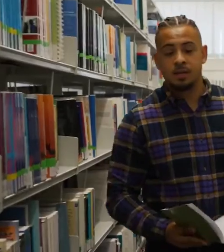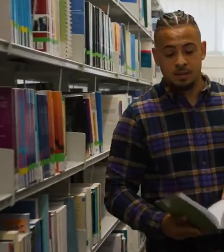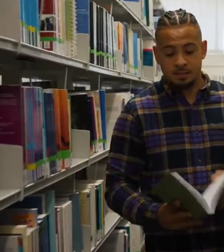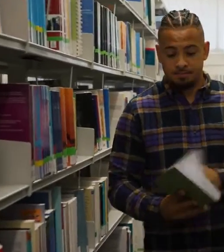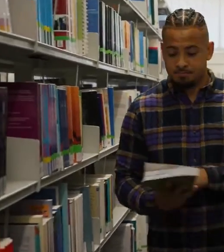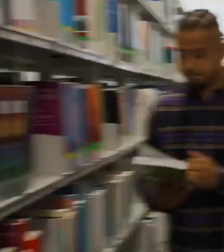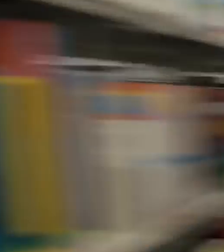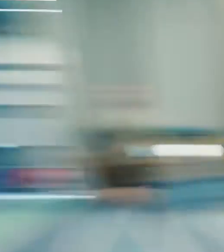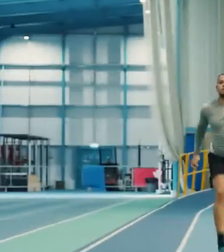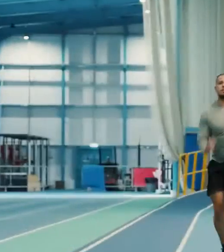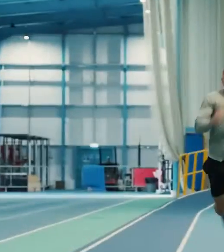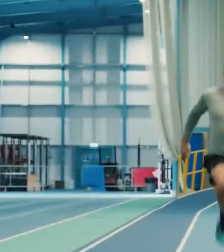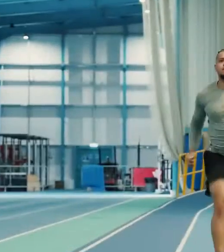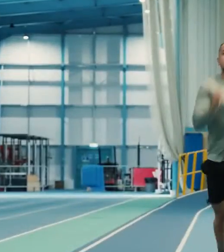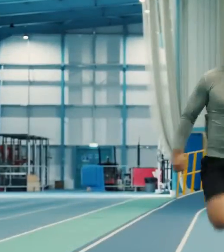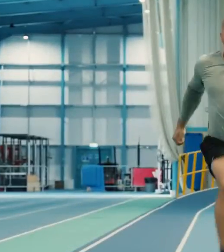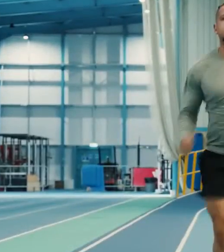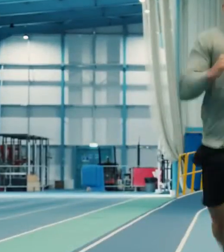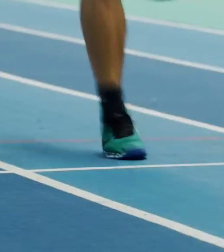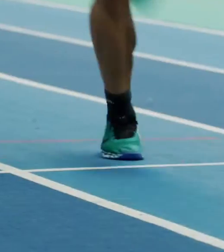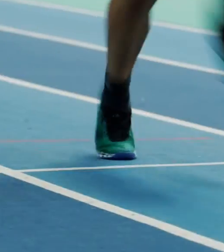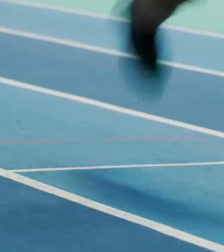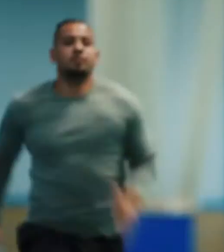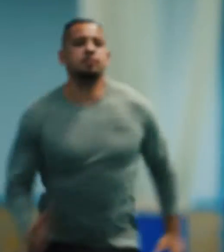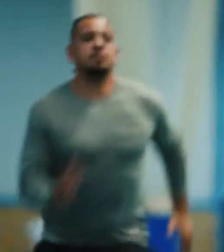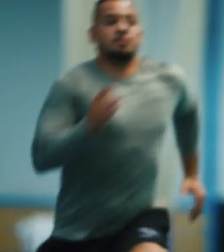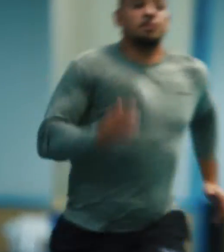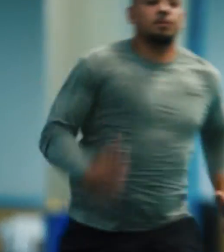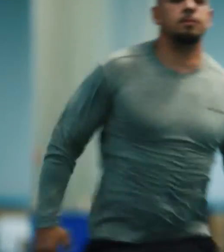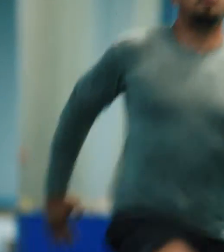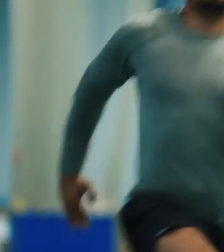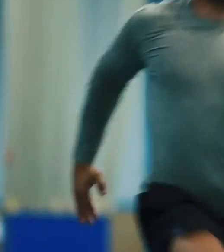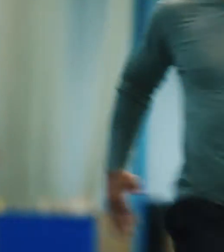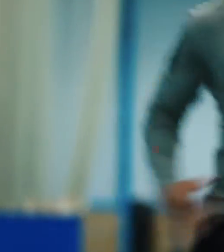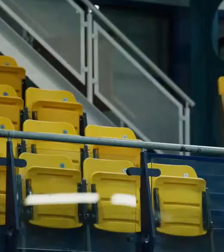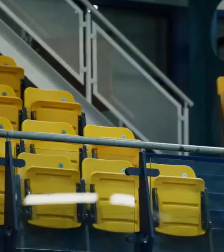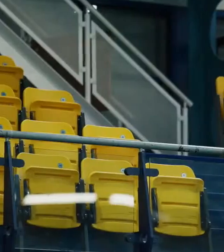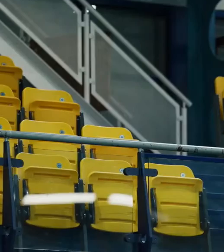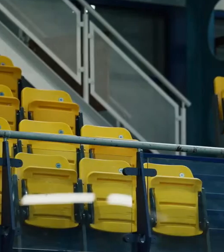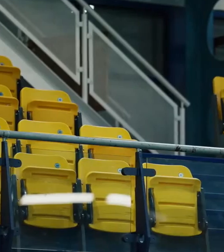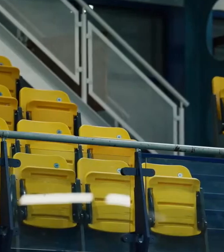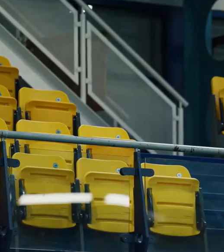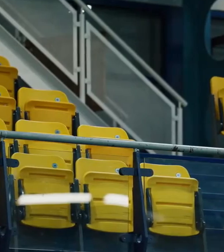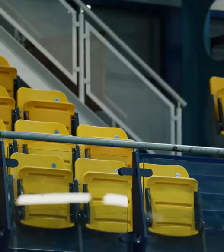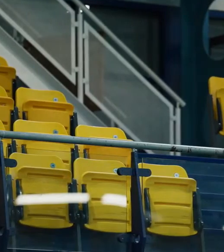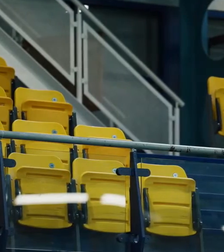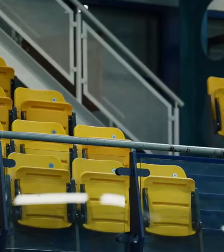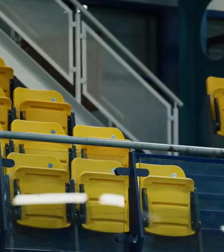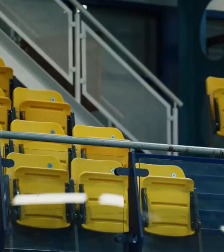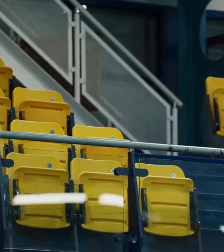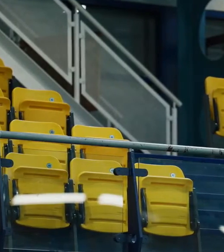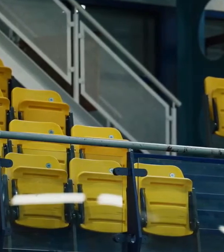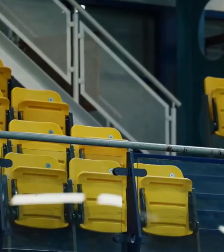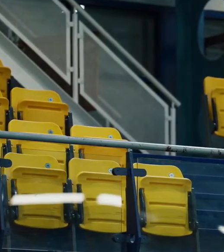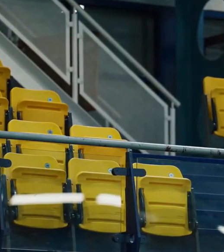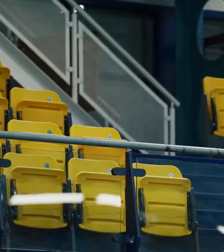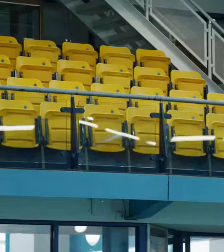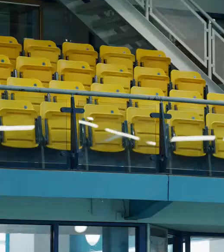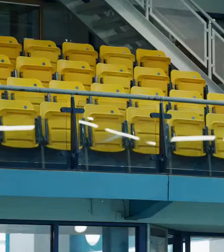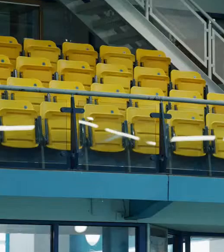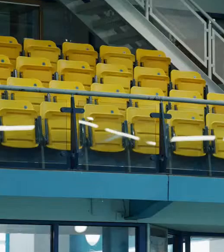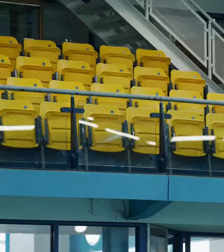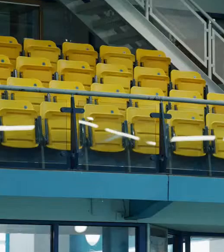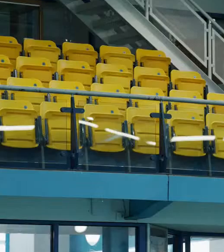challenge ahead. Maybe it helped you find that resurge of energy. Maybe at university is where you had your light